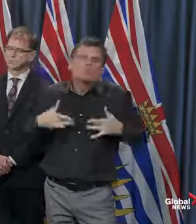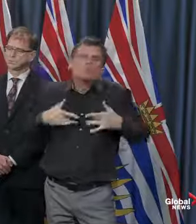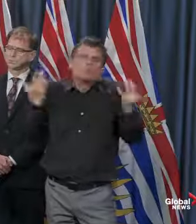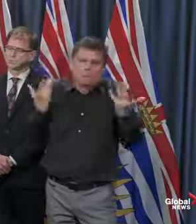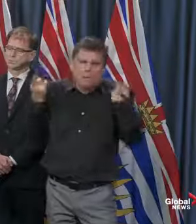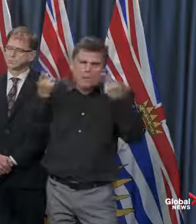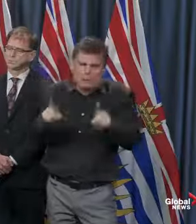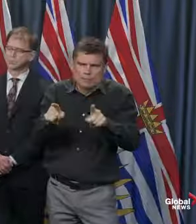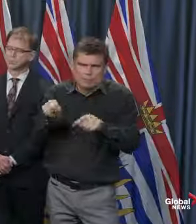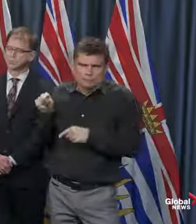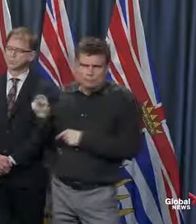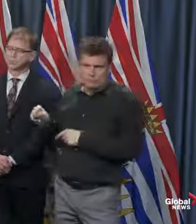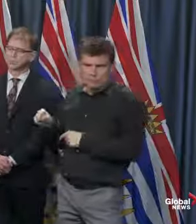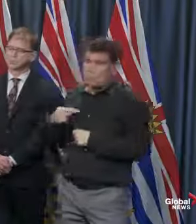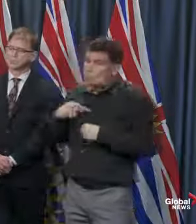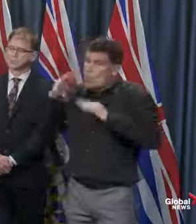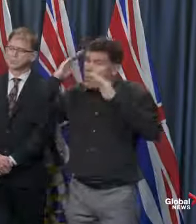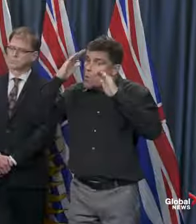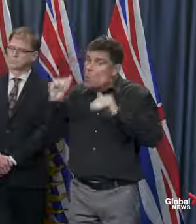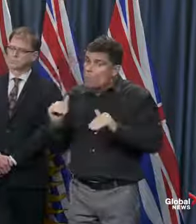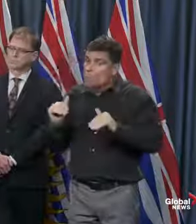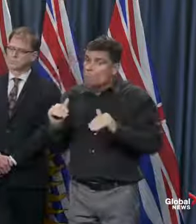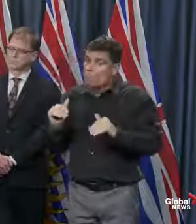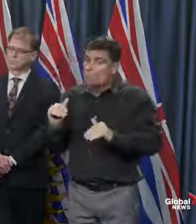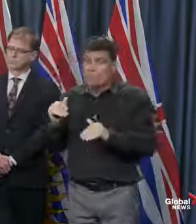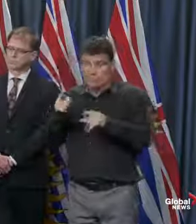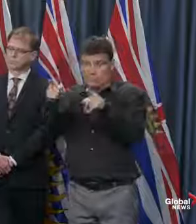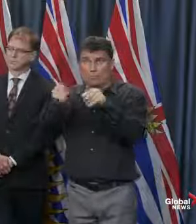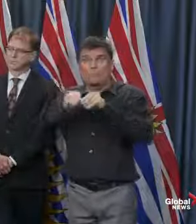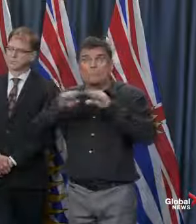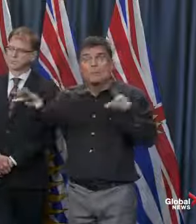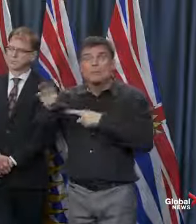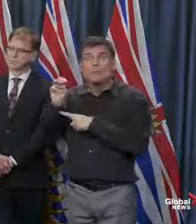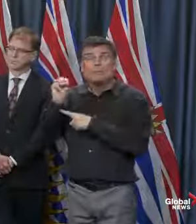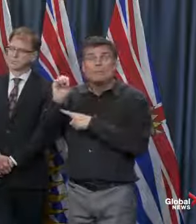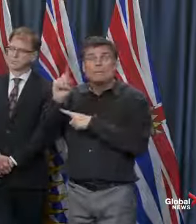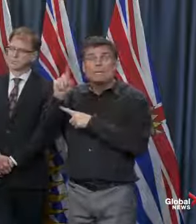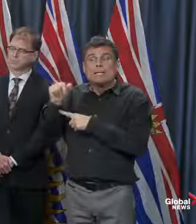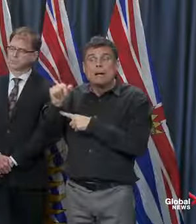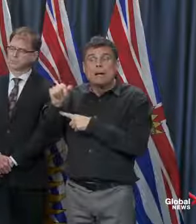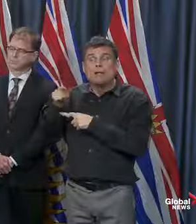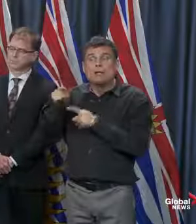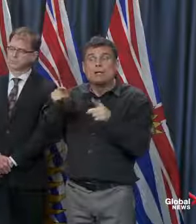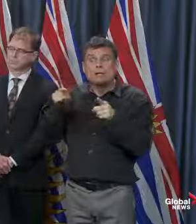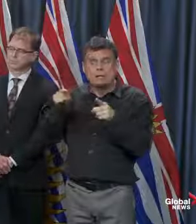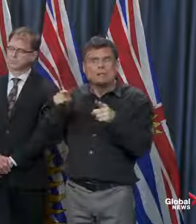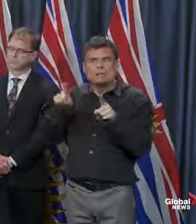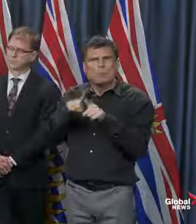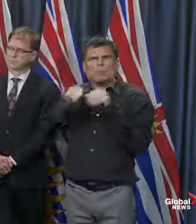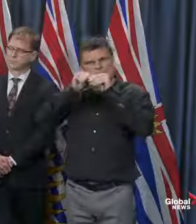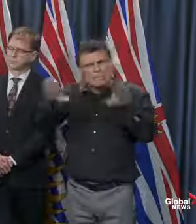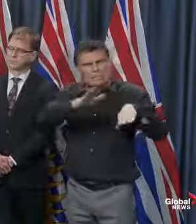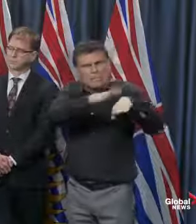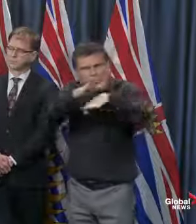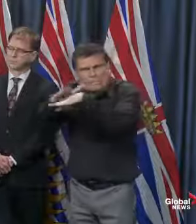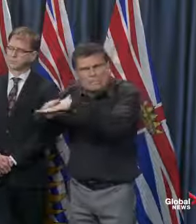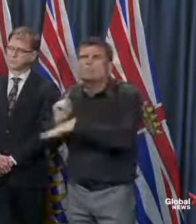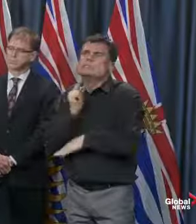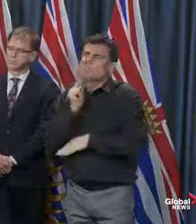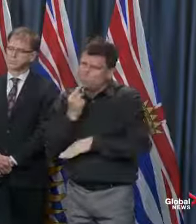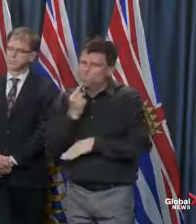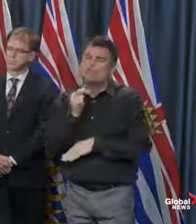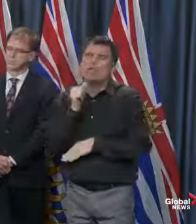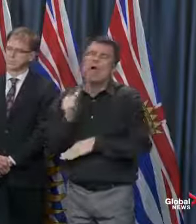you will put out there is that this is really urgent. We're now at that point in time where people are starting to show symptoms. So that's where we see